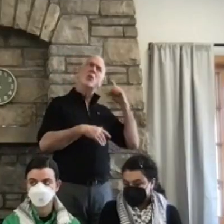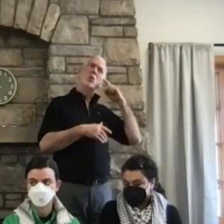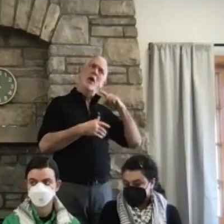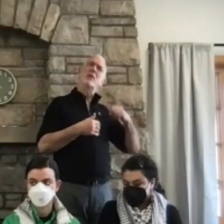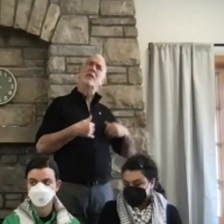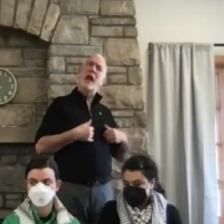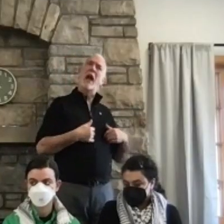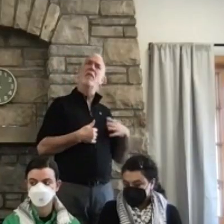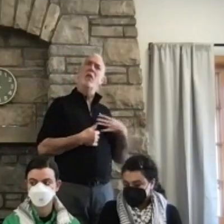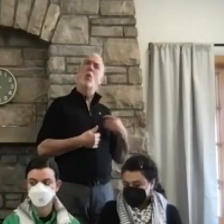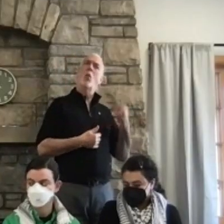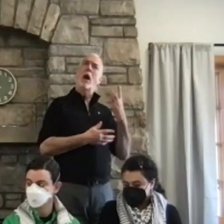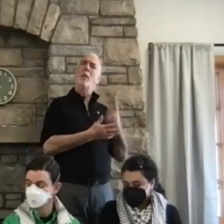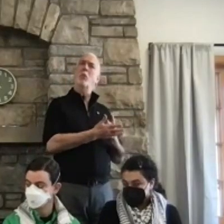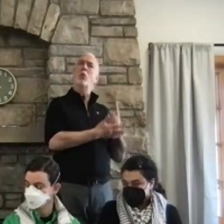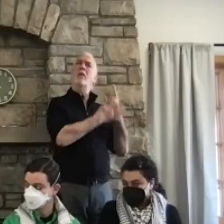literally woke up having,